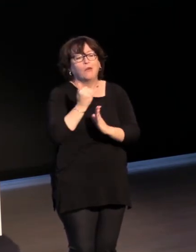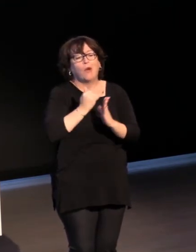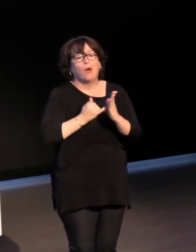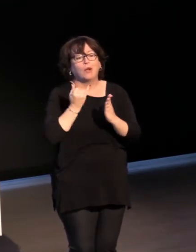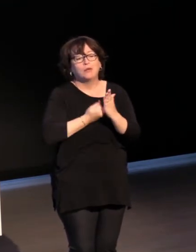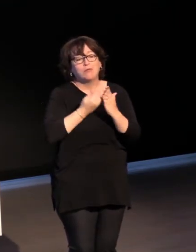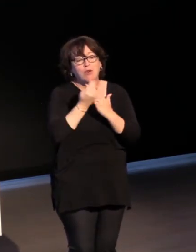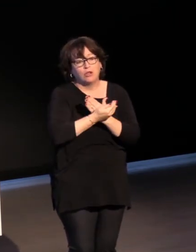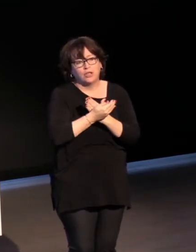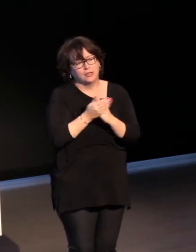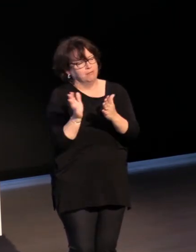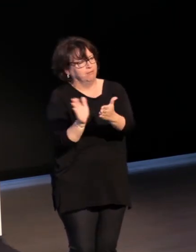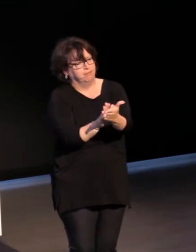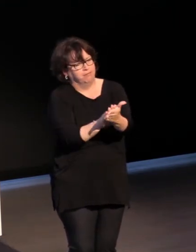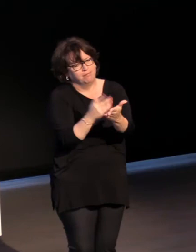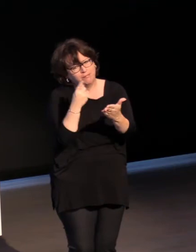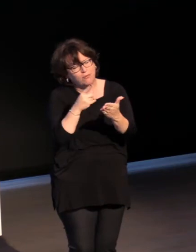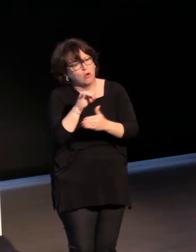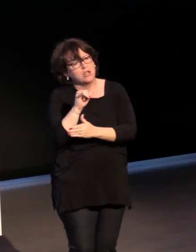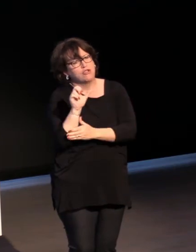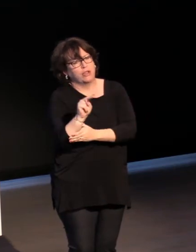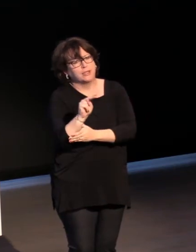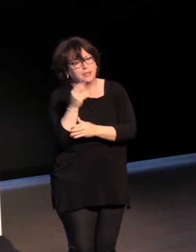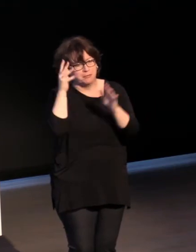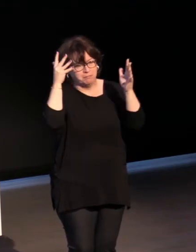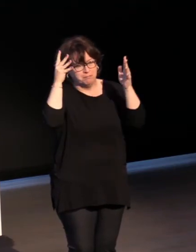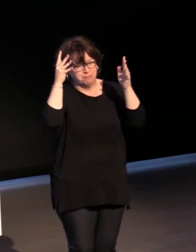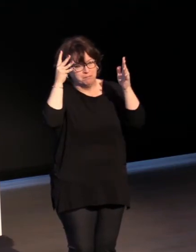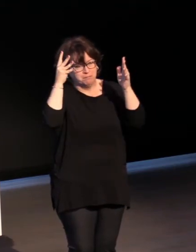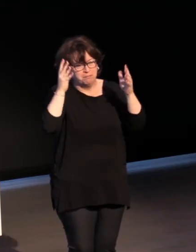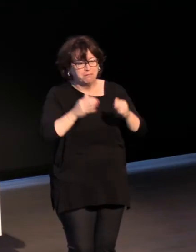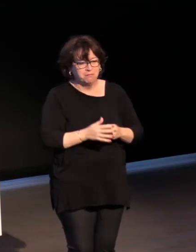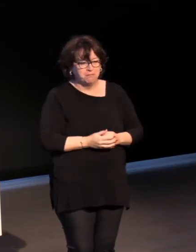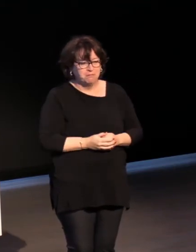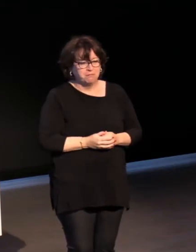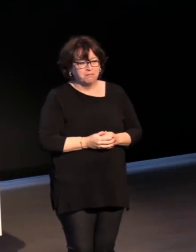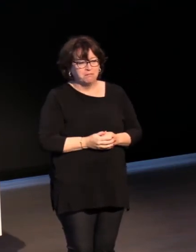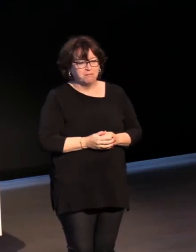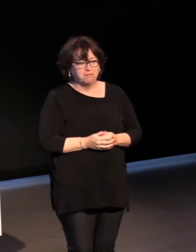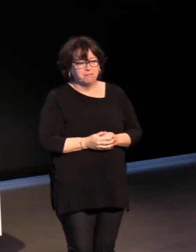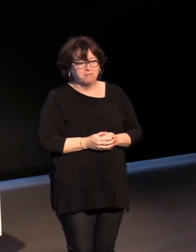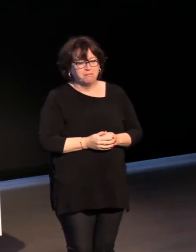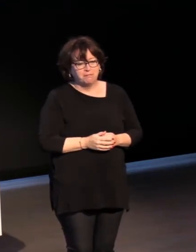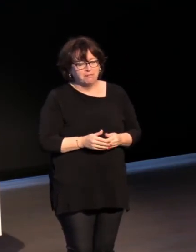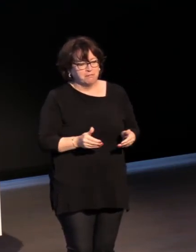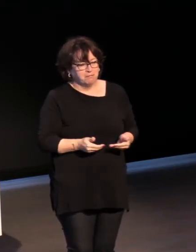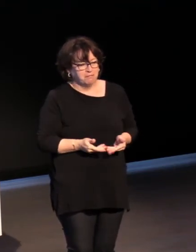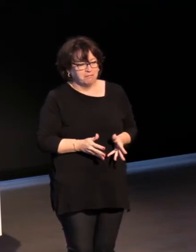So a big round of applause for Jason, please.